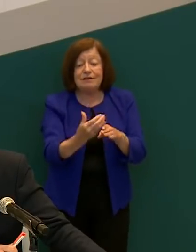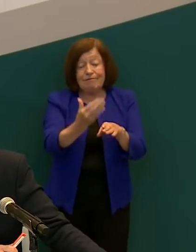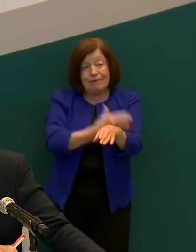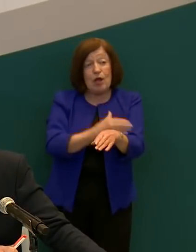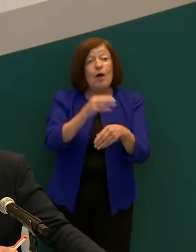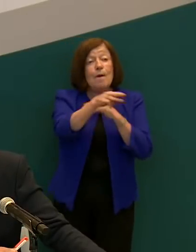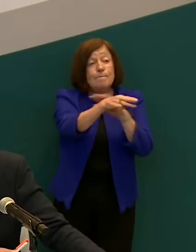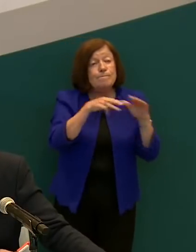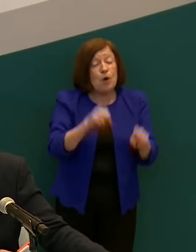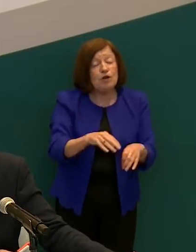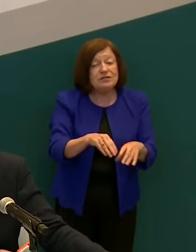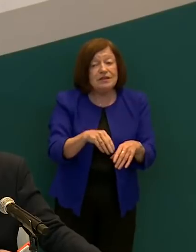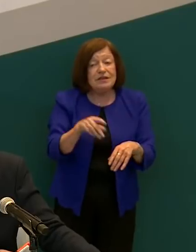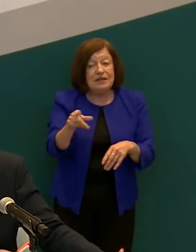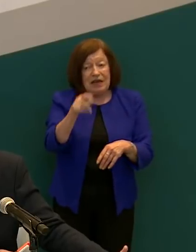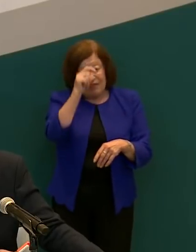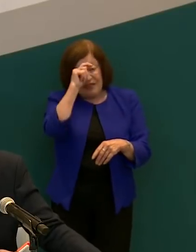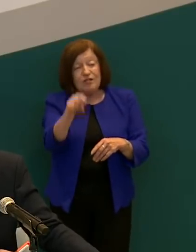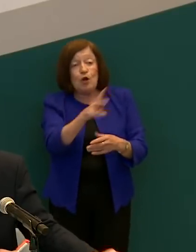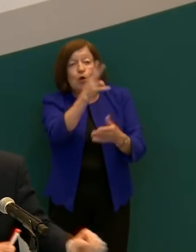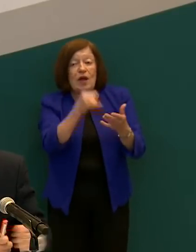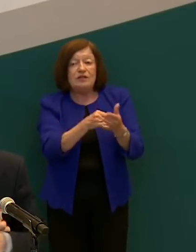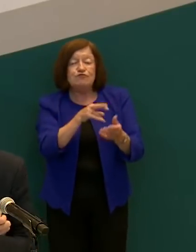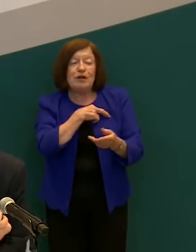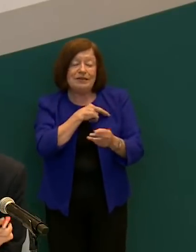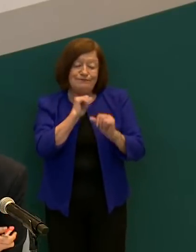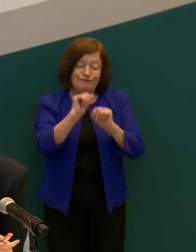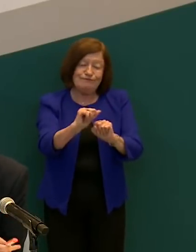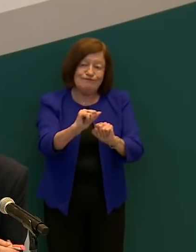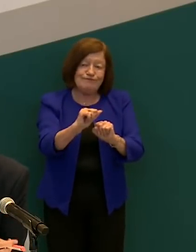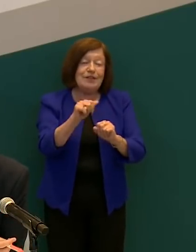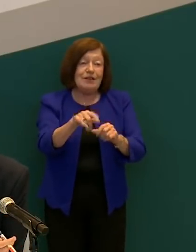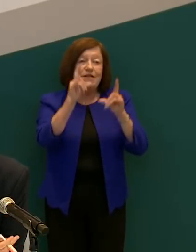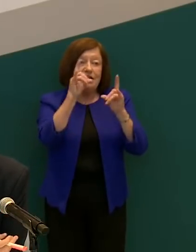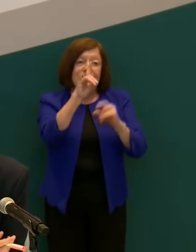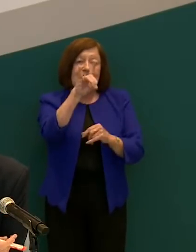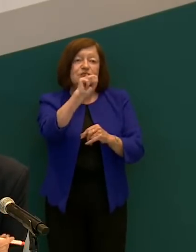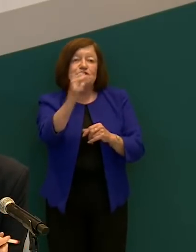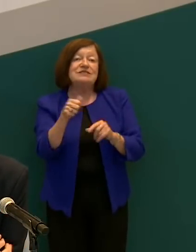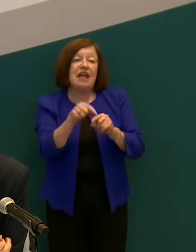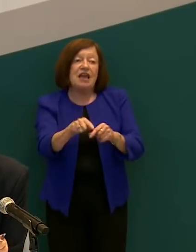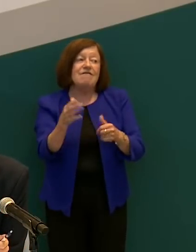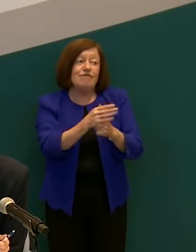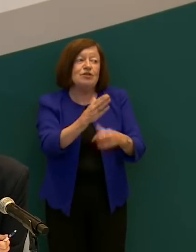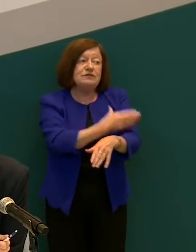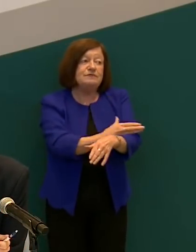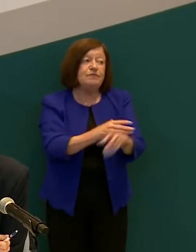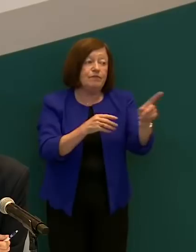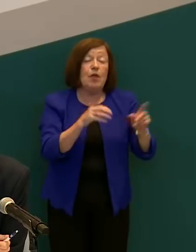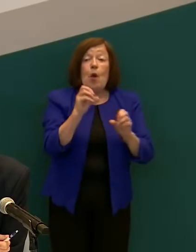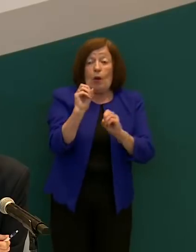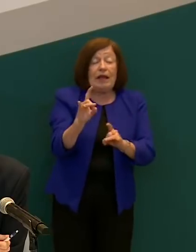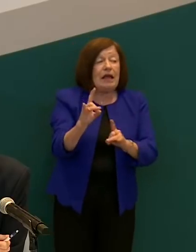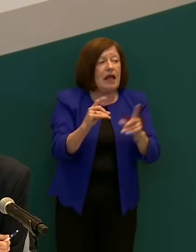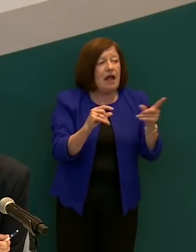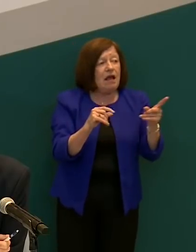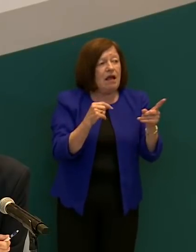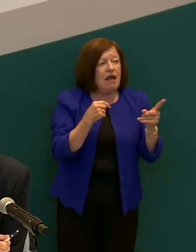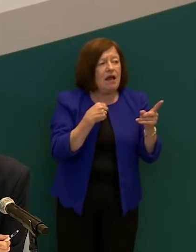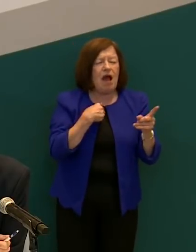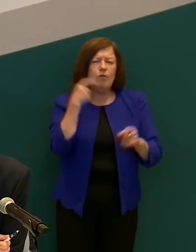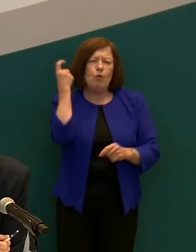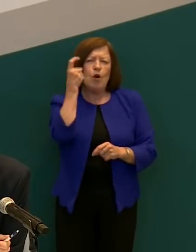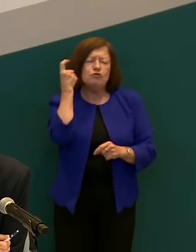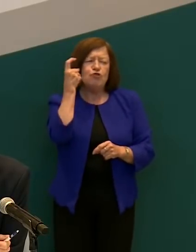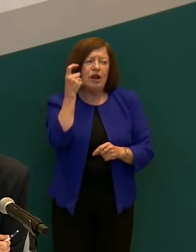of months. But I think your question is more a matter for the Health and Safety Authority in the first instance. Okay. I'm